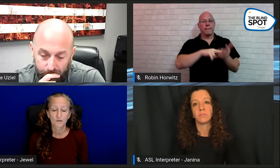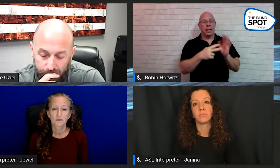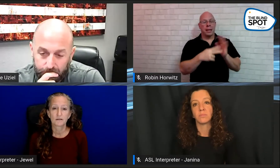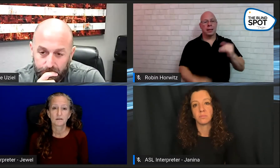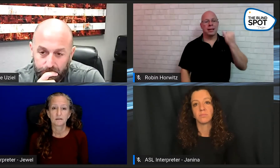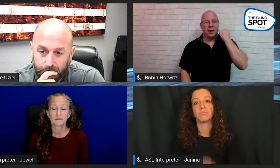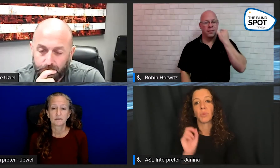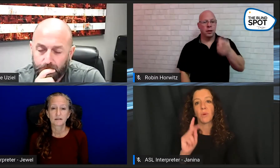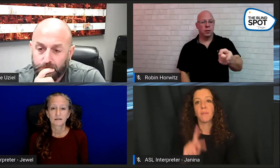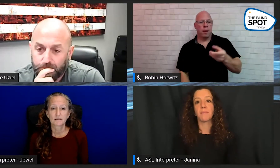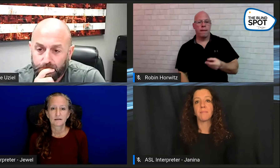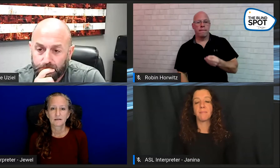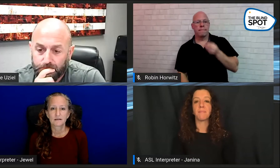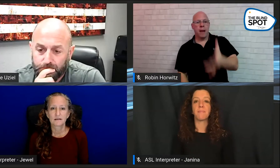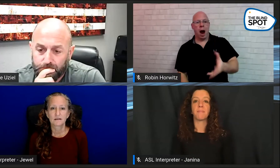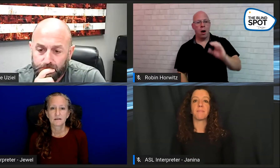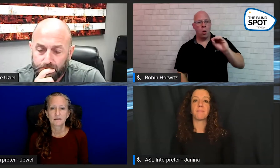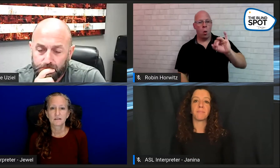Okay.